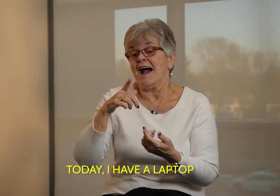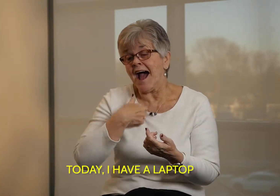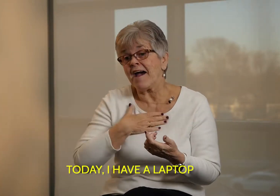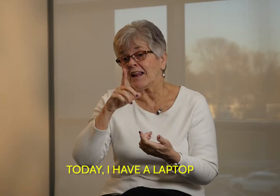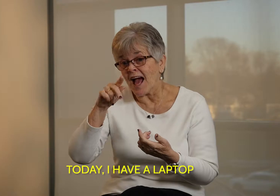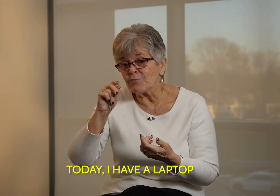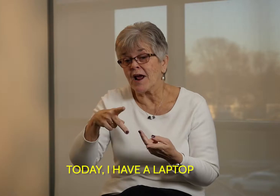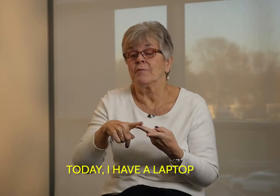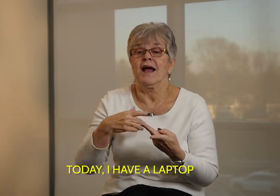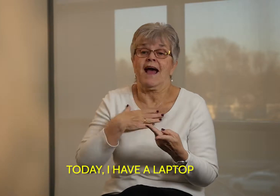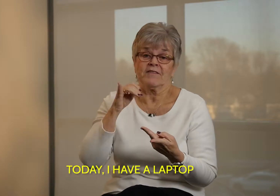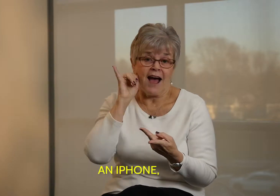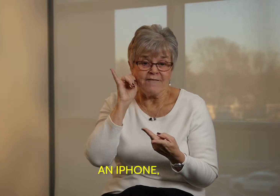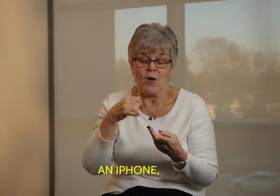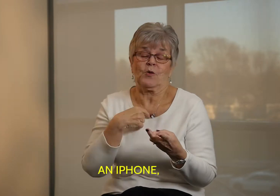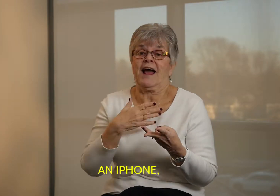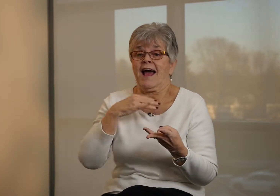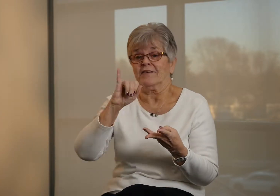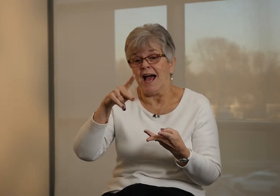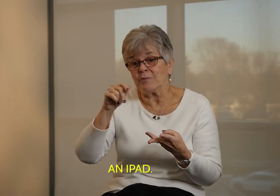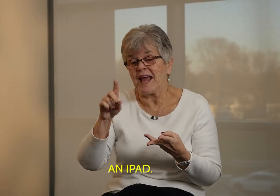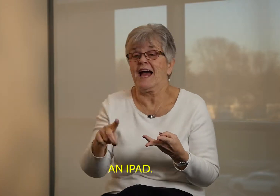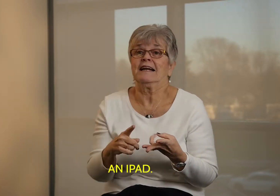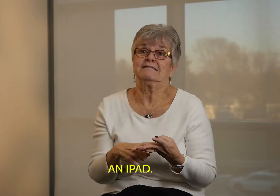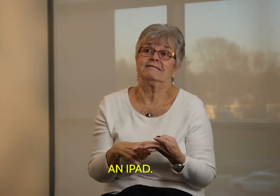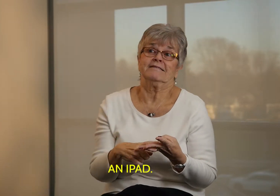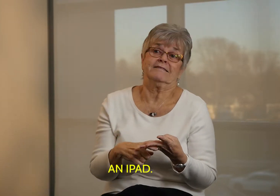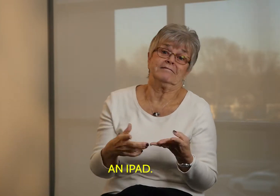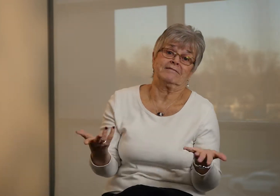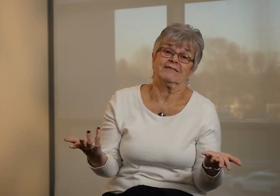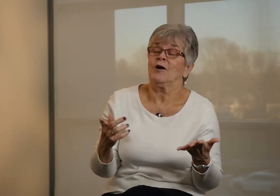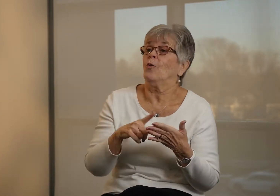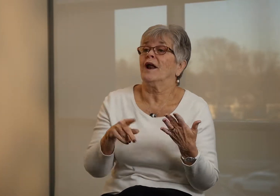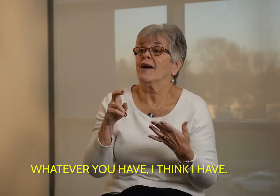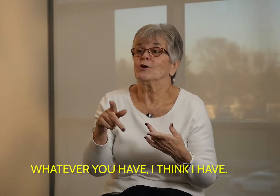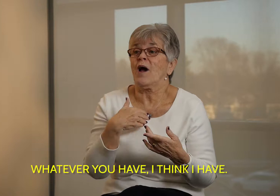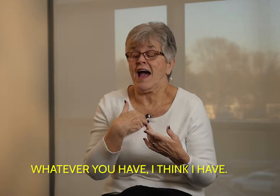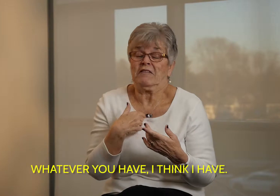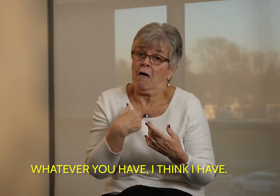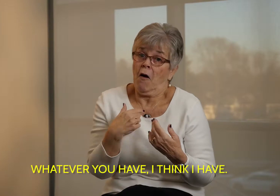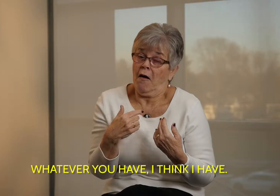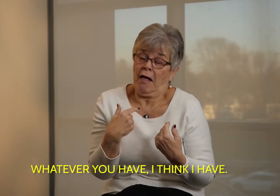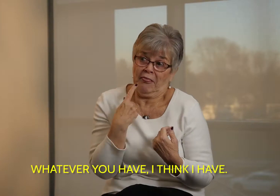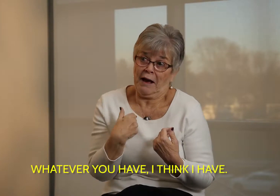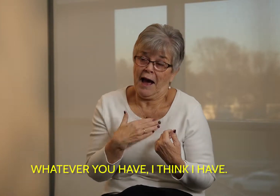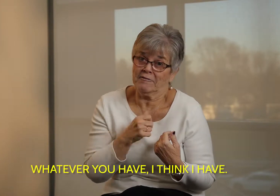Today I have a laptop, an iPhone, an iPad. Whatever you have, I think I have.